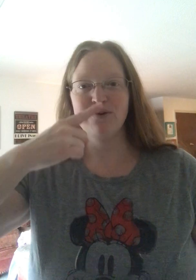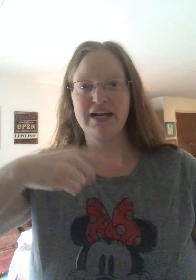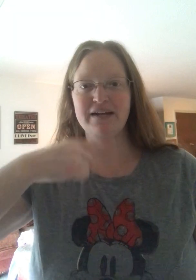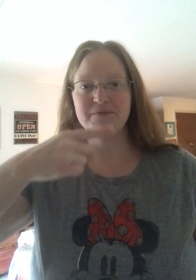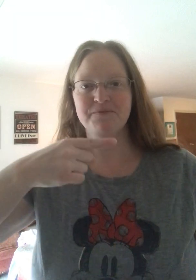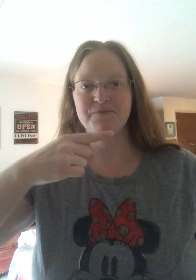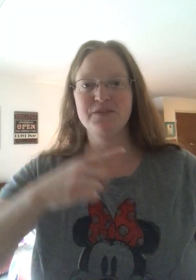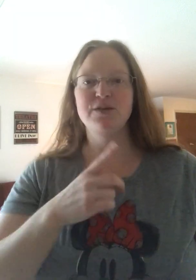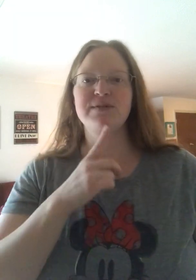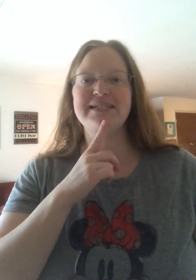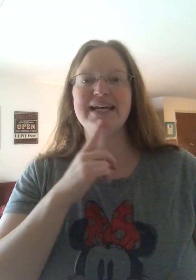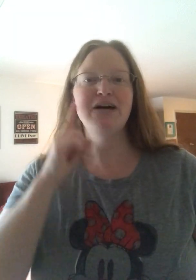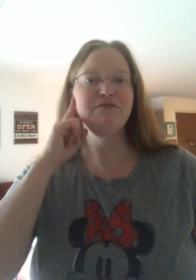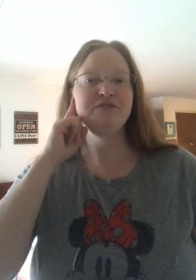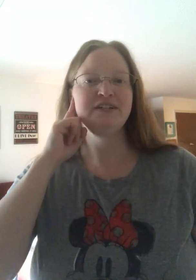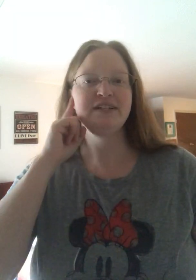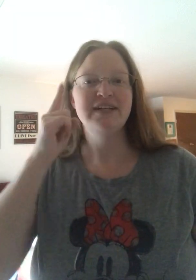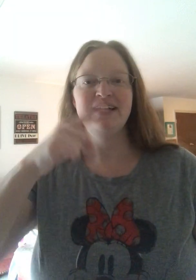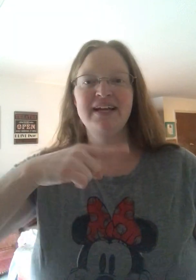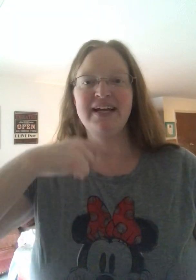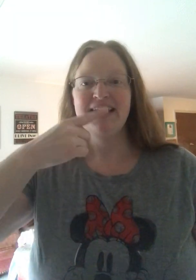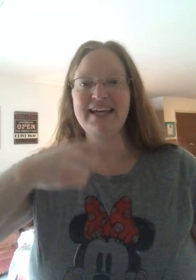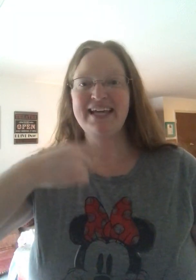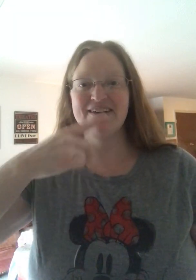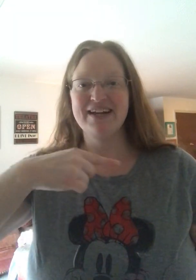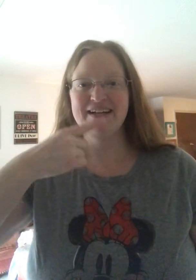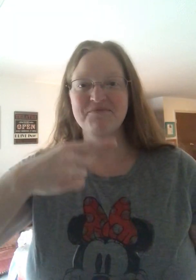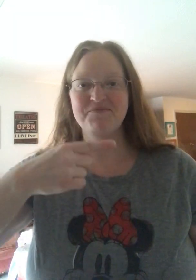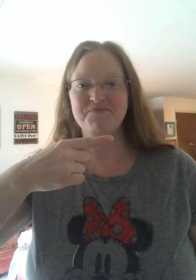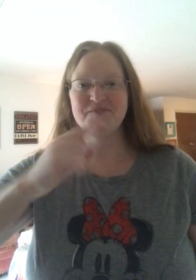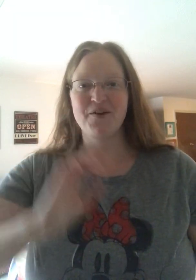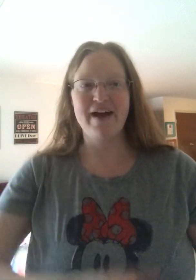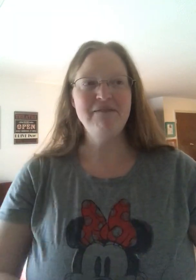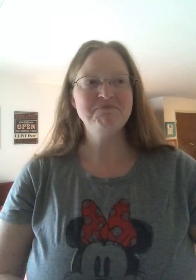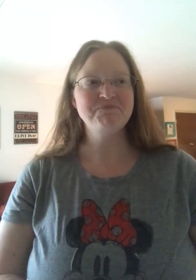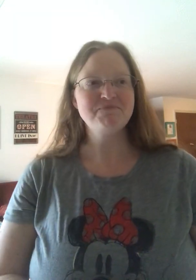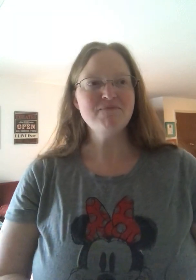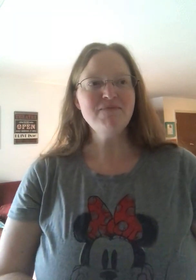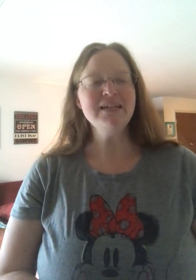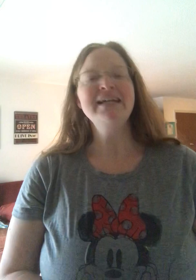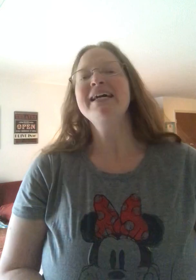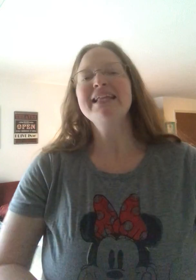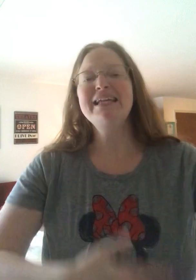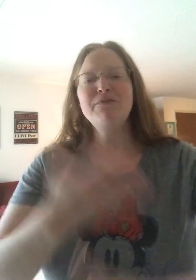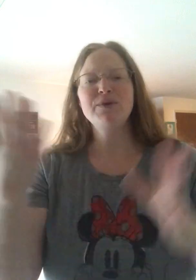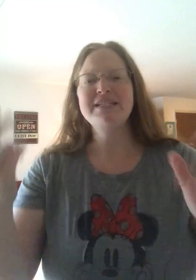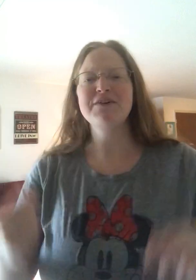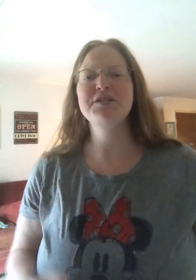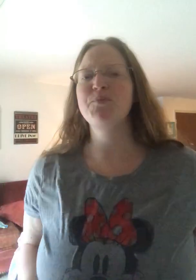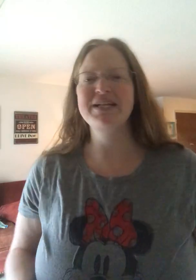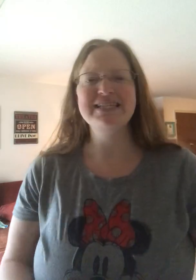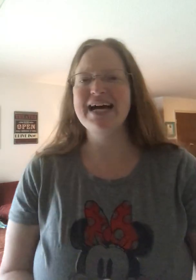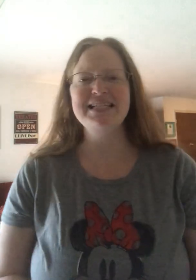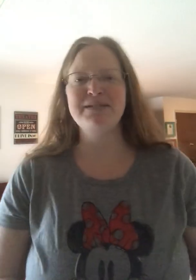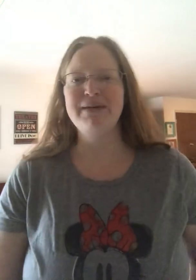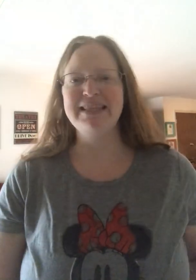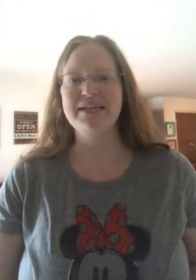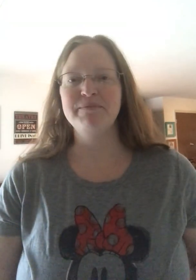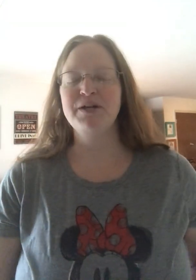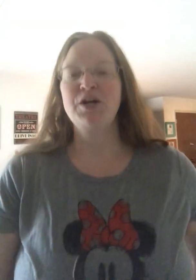Hearing. So deaf, hearing. Okay? Then if you want to tell someone it's nice to meet them,